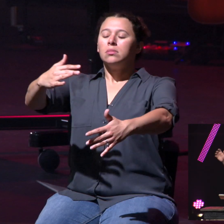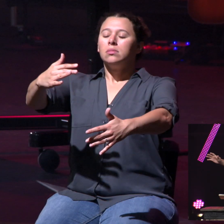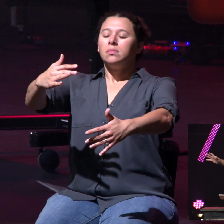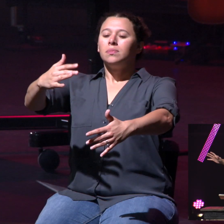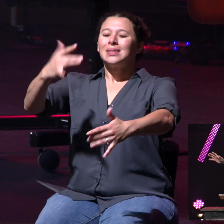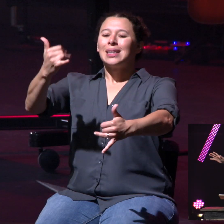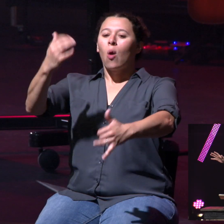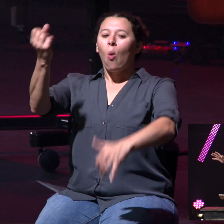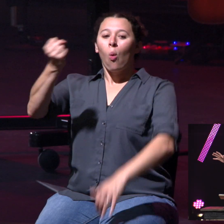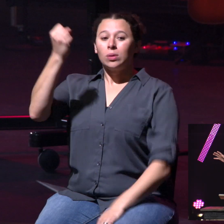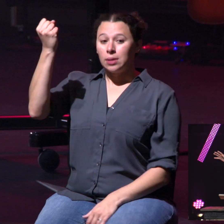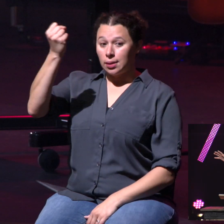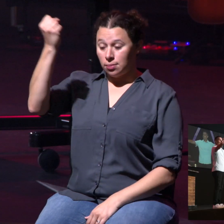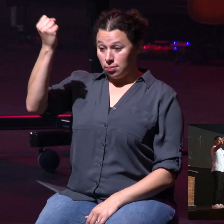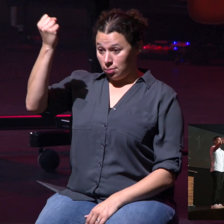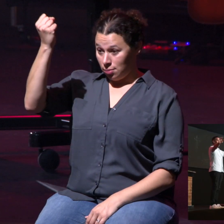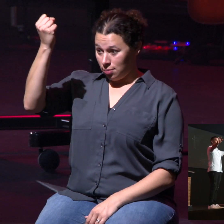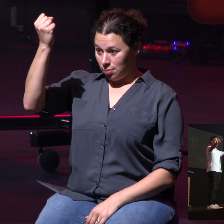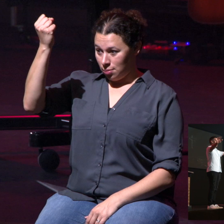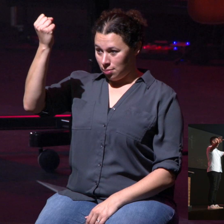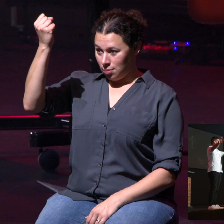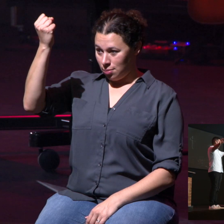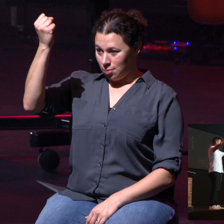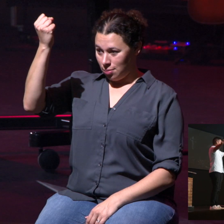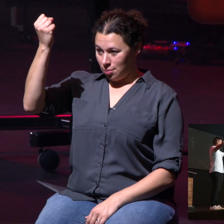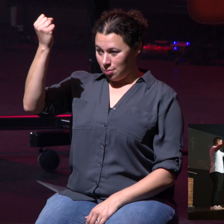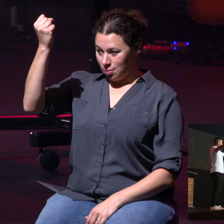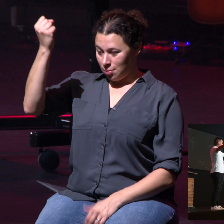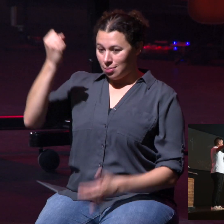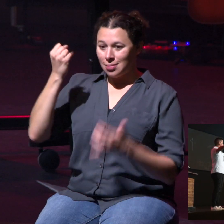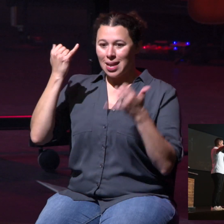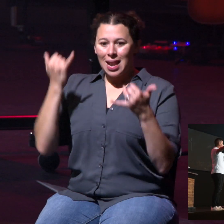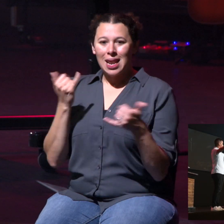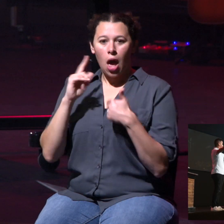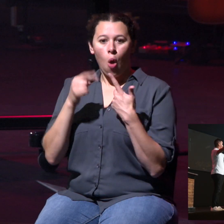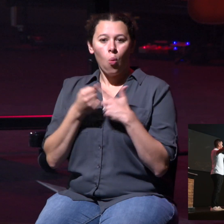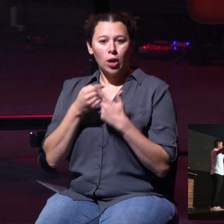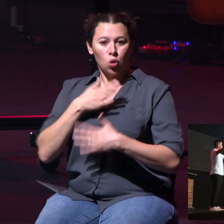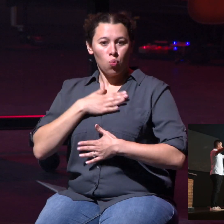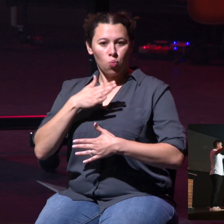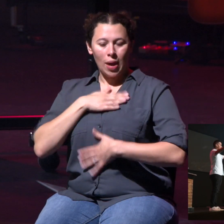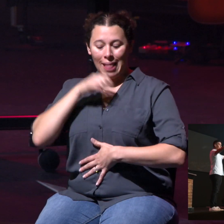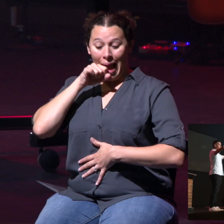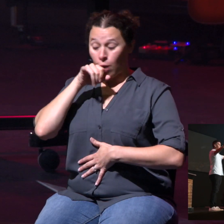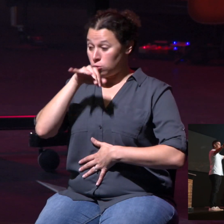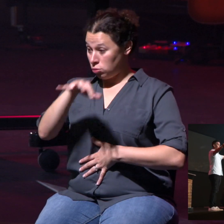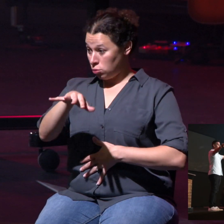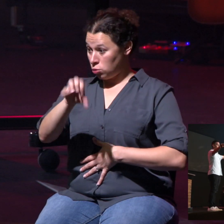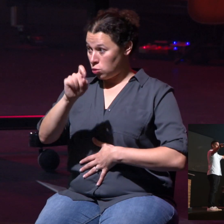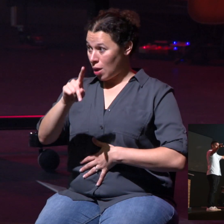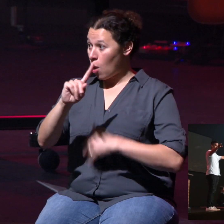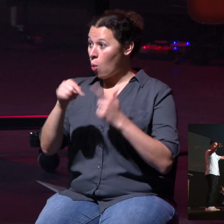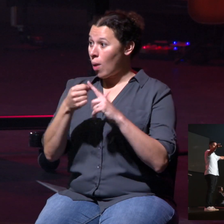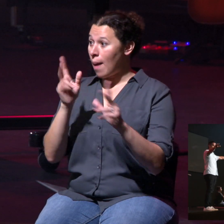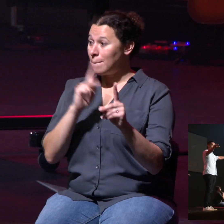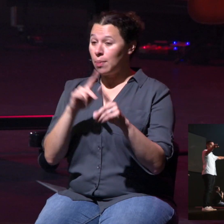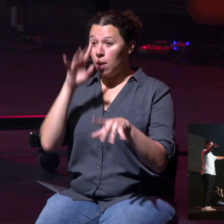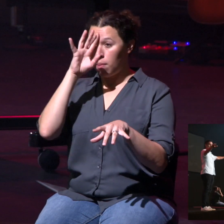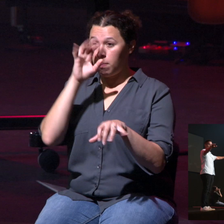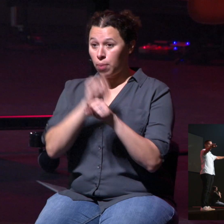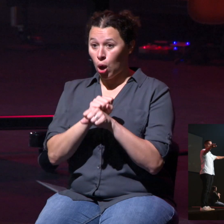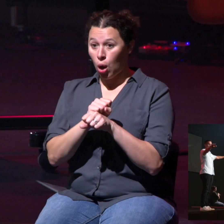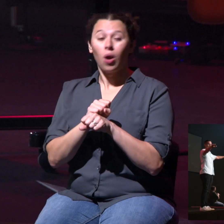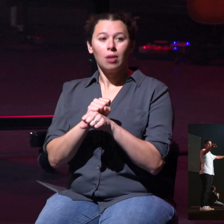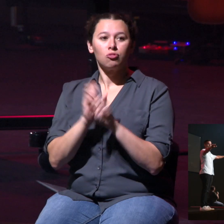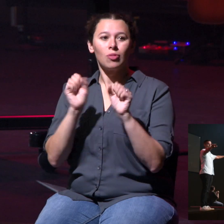Now hold it. We're going to see how unidirectional breathing is. Once people start passing out, then you can release